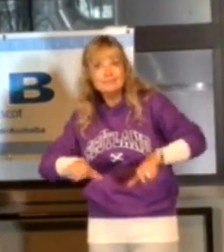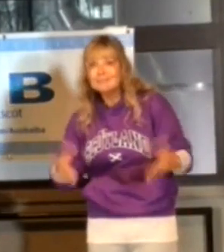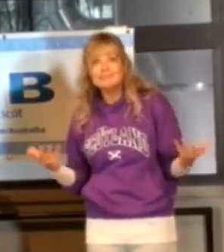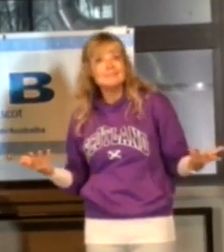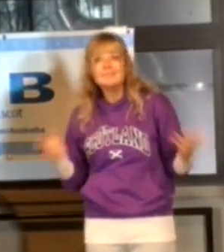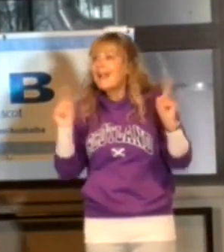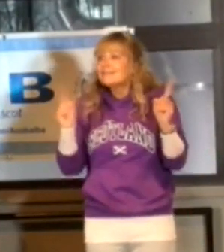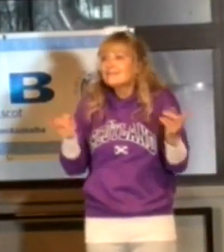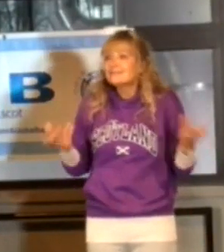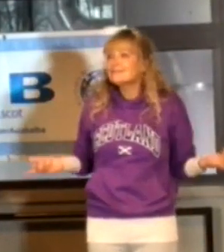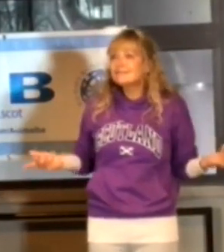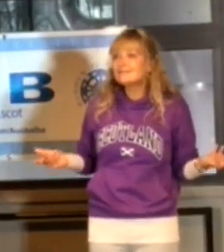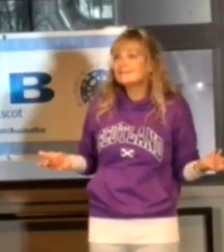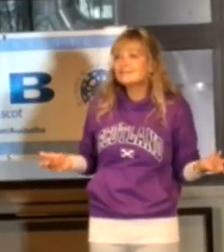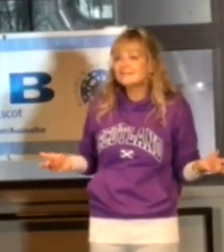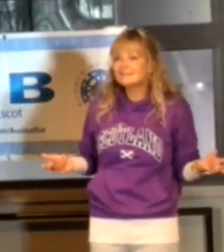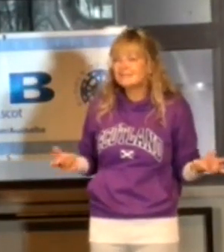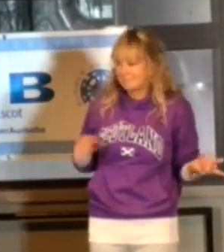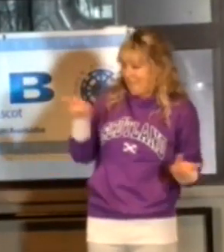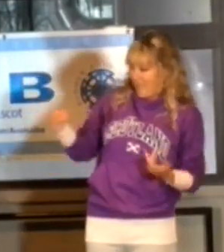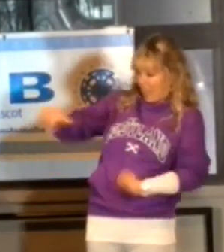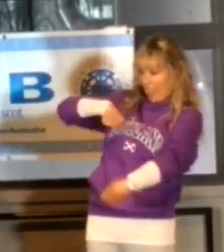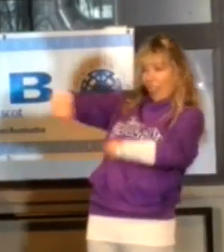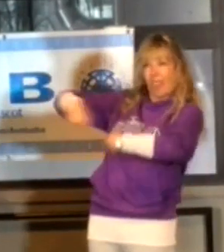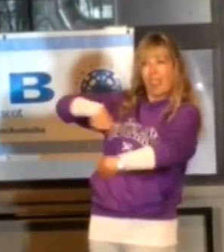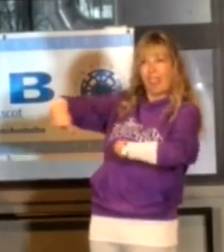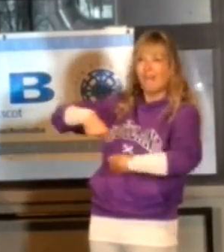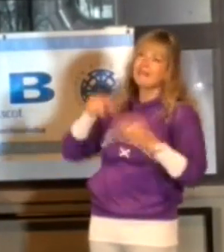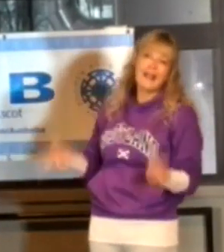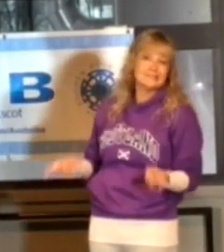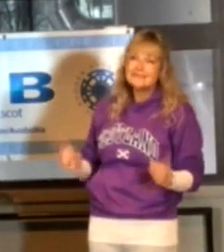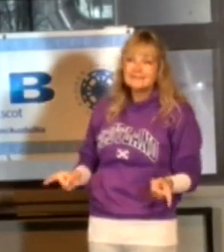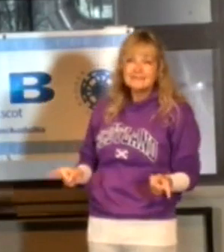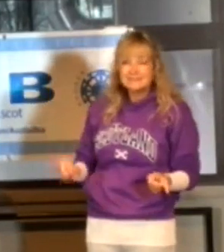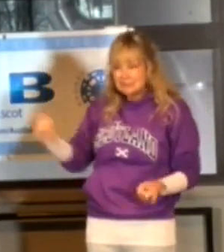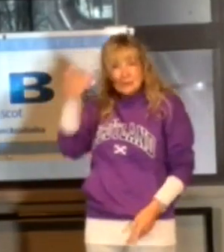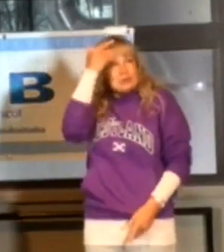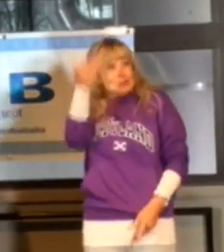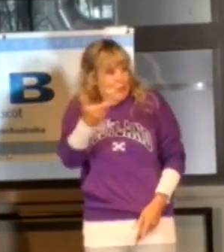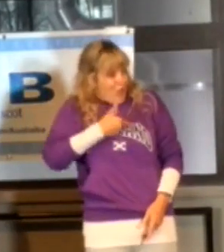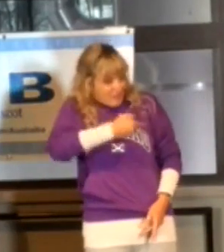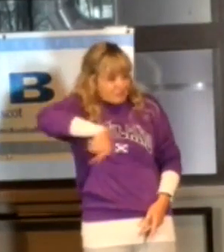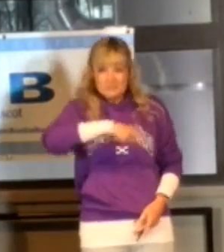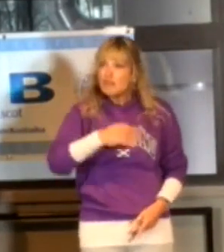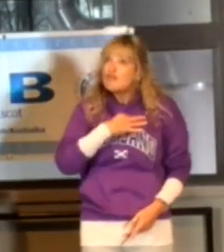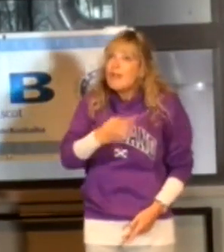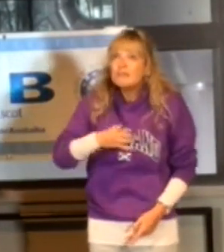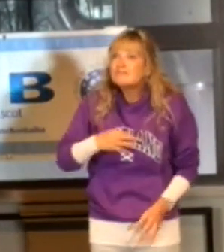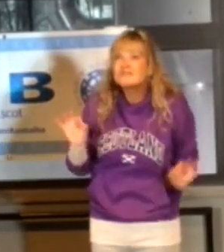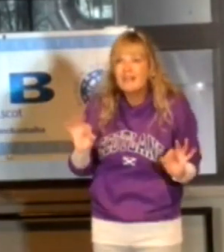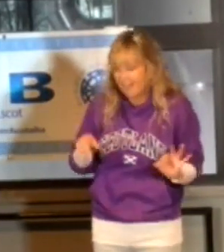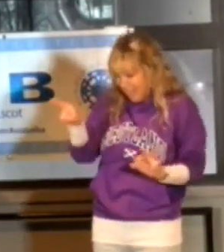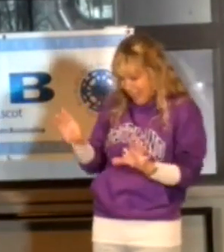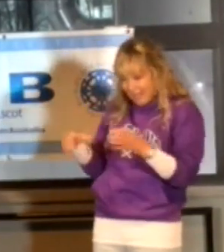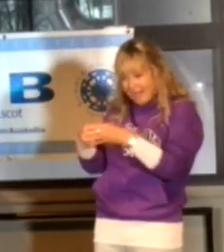cannot continue to be governed by a people who do not represent us, by a